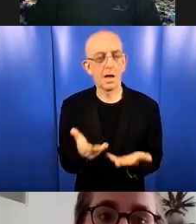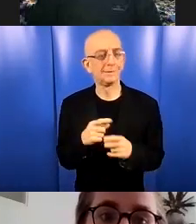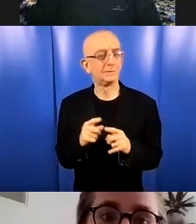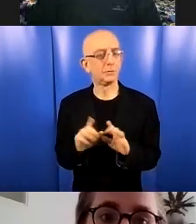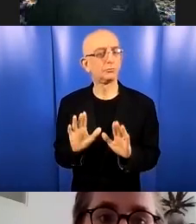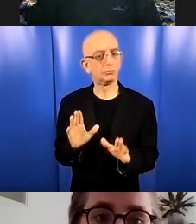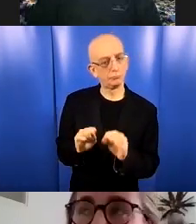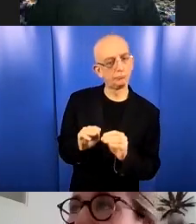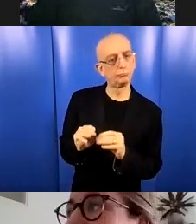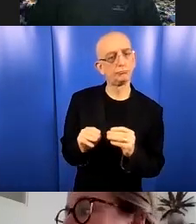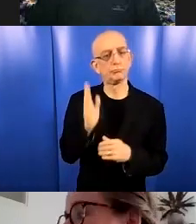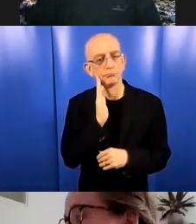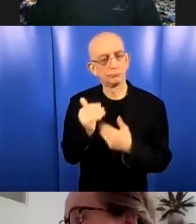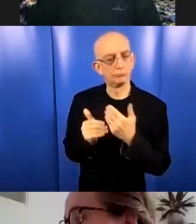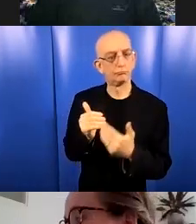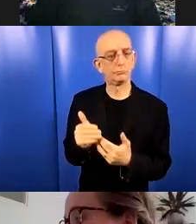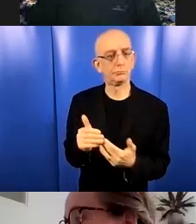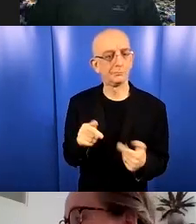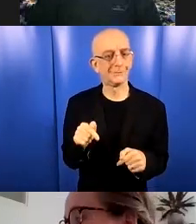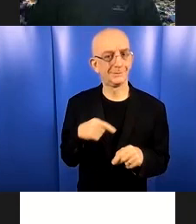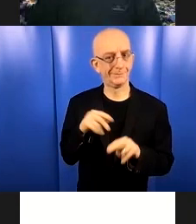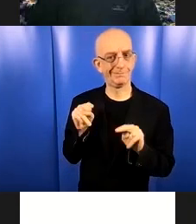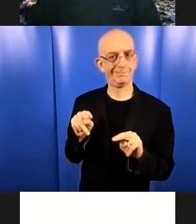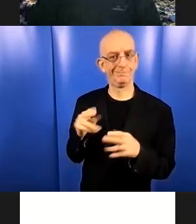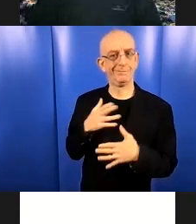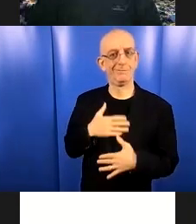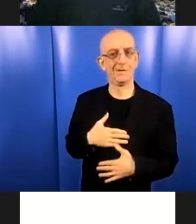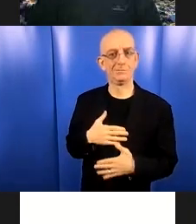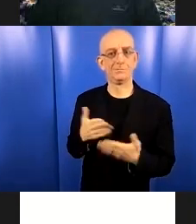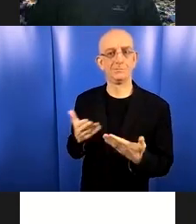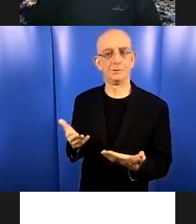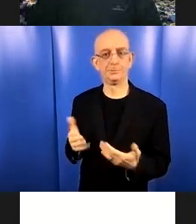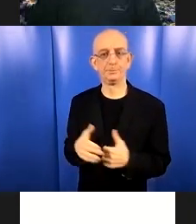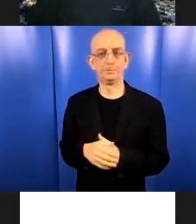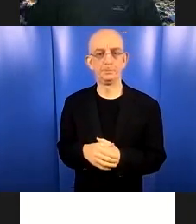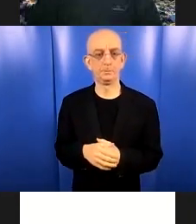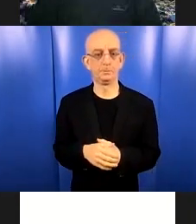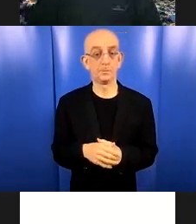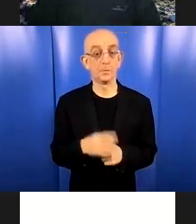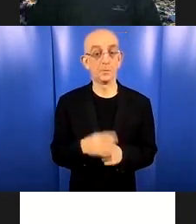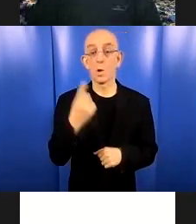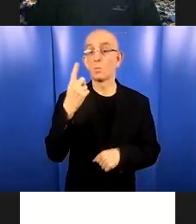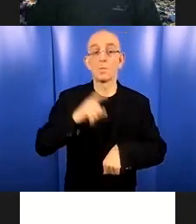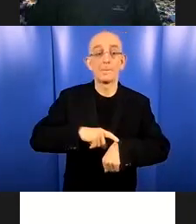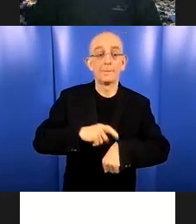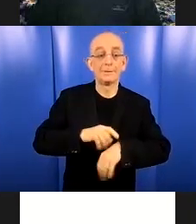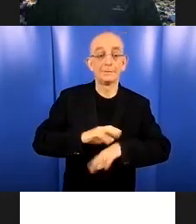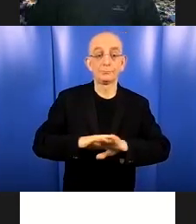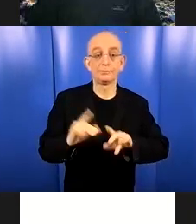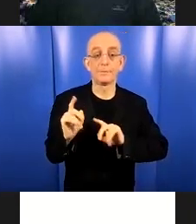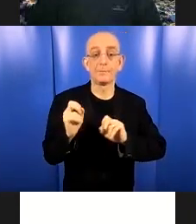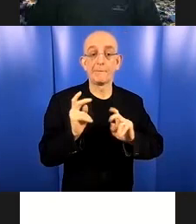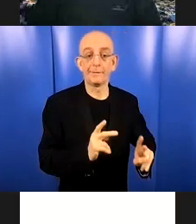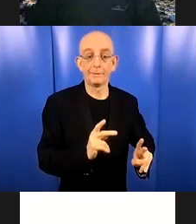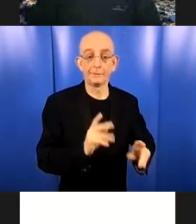about doing that, do get in touch. Okay. Okay, anyone else? We